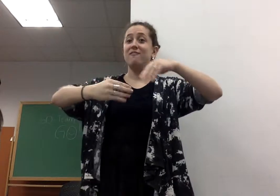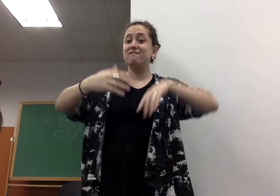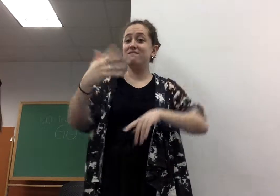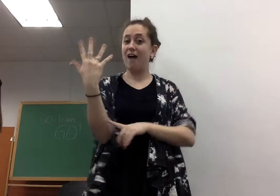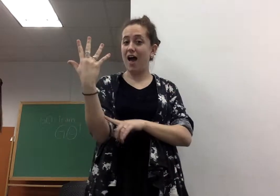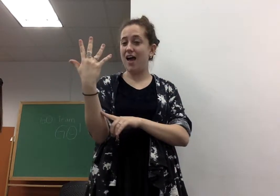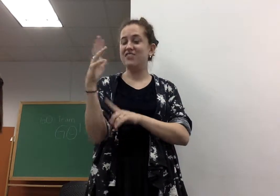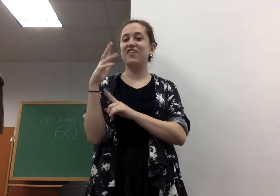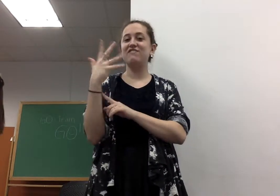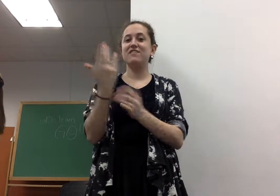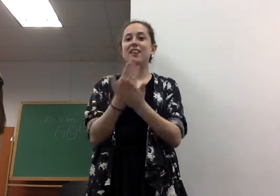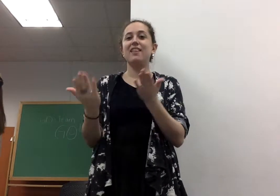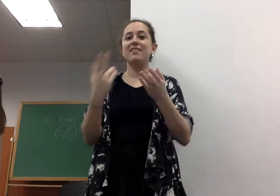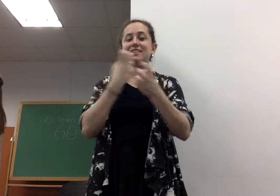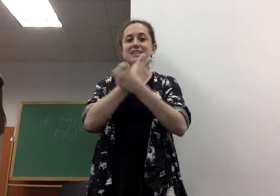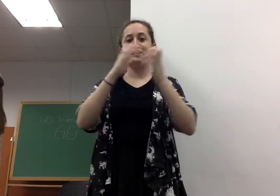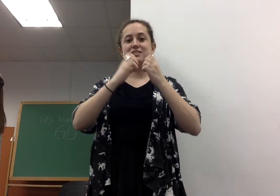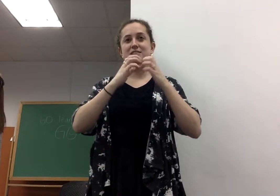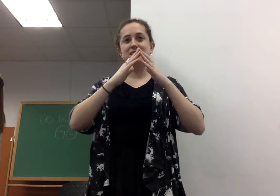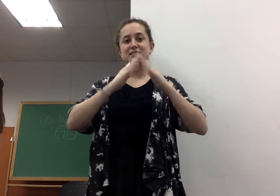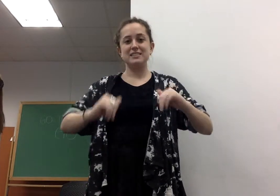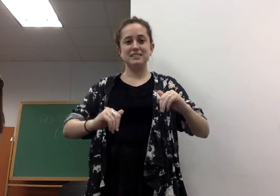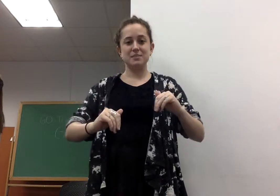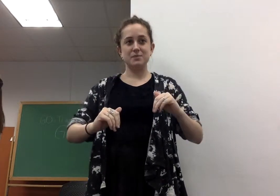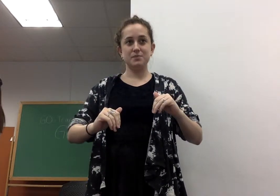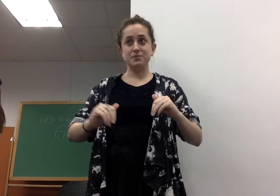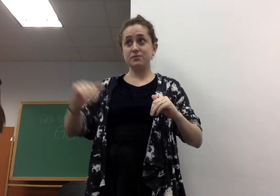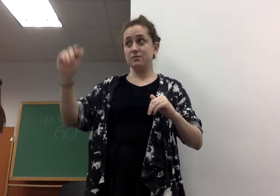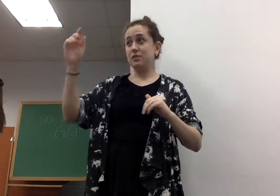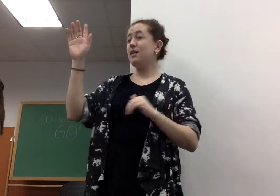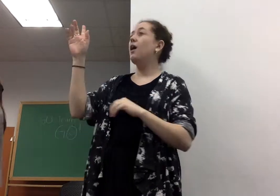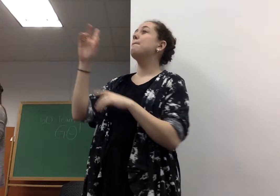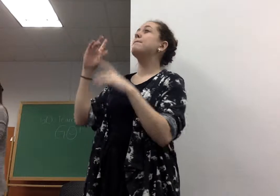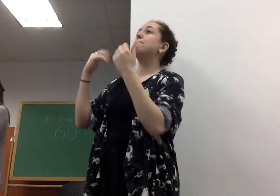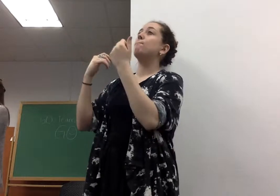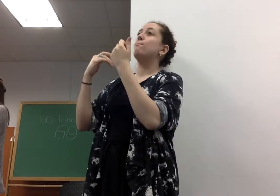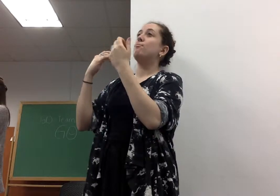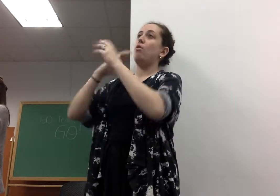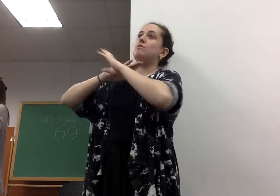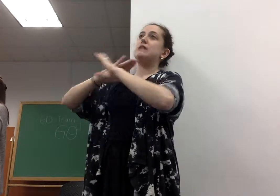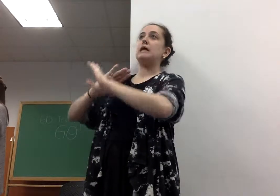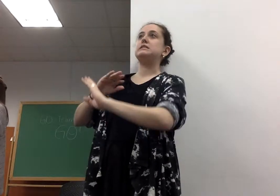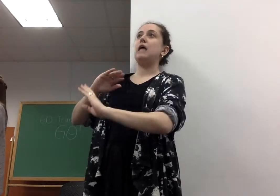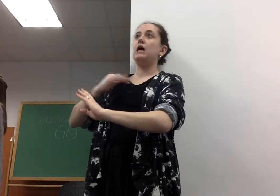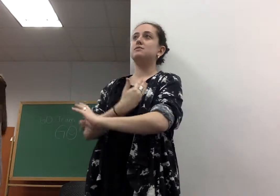system is going to do for us, Brad? It protects us. Okay, good. It protects us. How does it protect